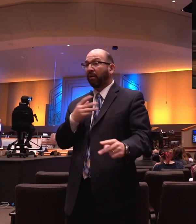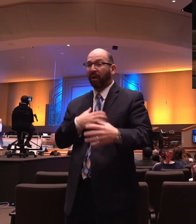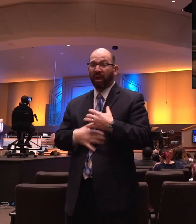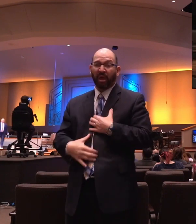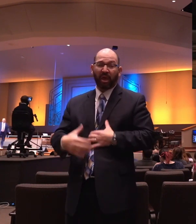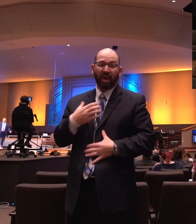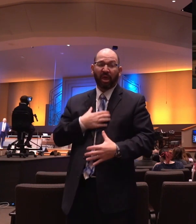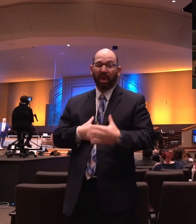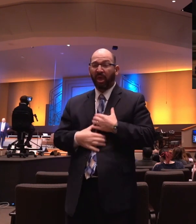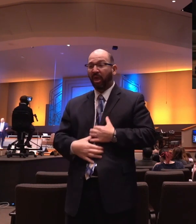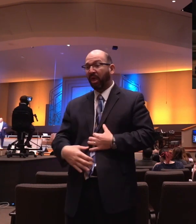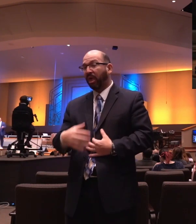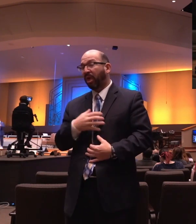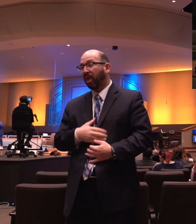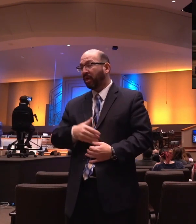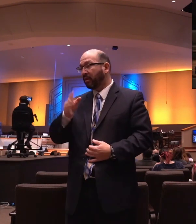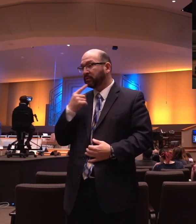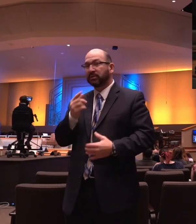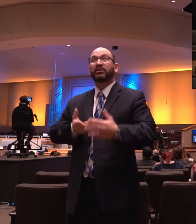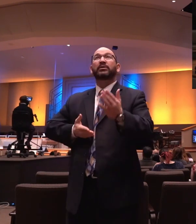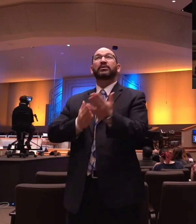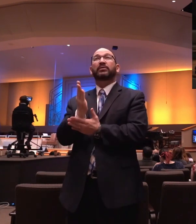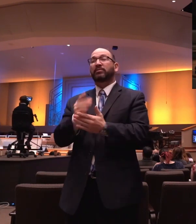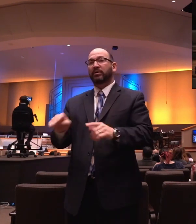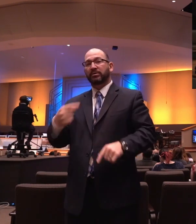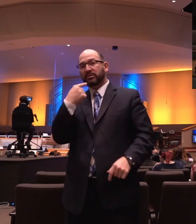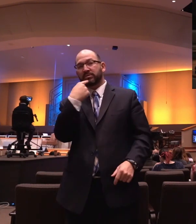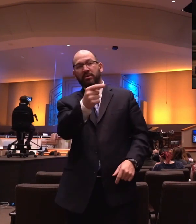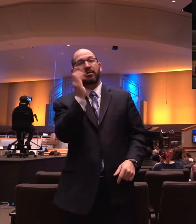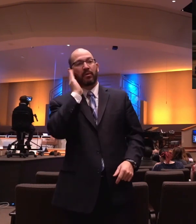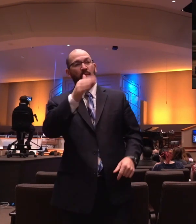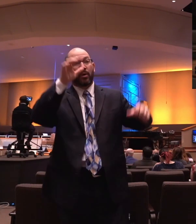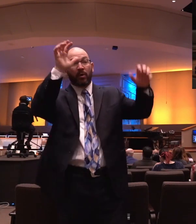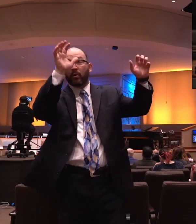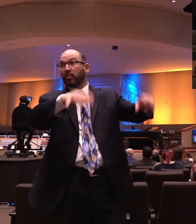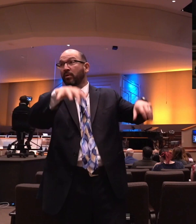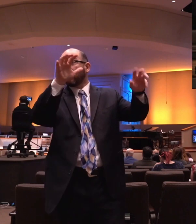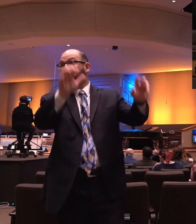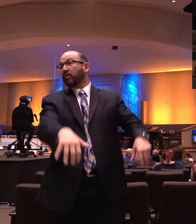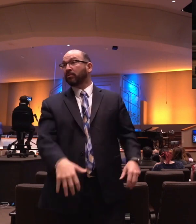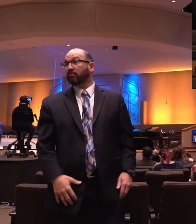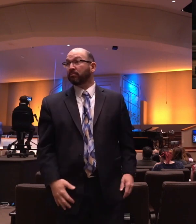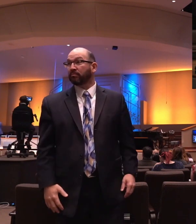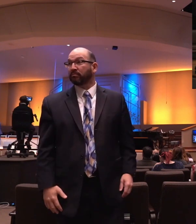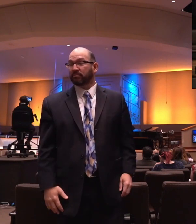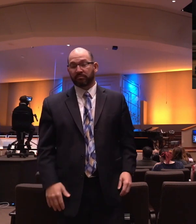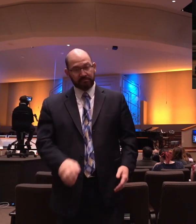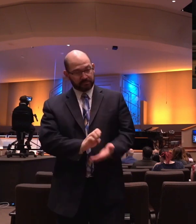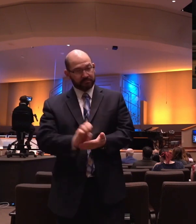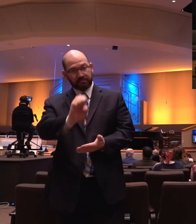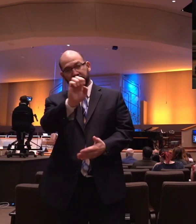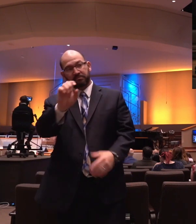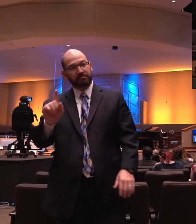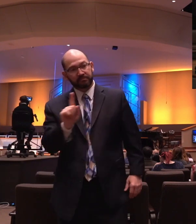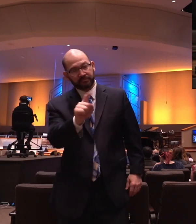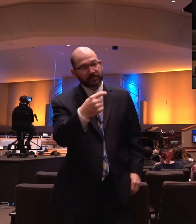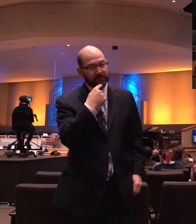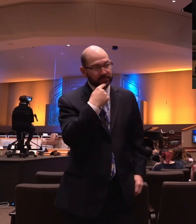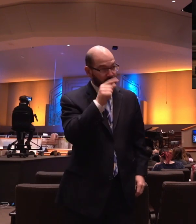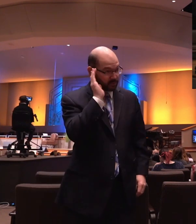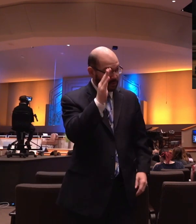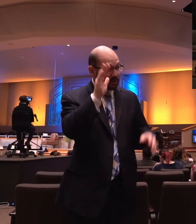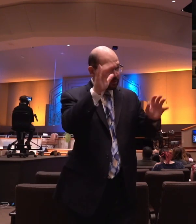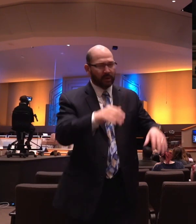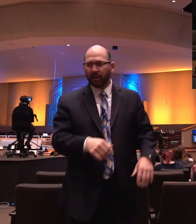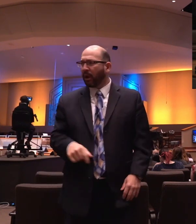in misery. And God said, All right, go tell him it's going to rain. And so Elijah goes to Ahab and Ahab said,